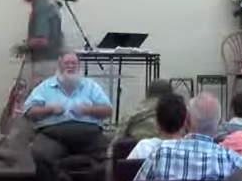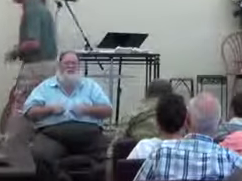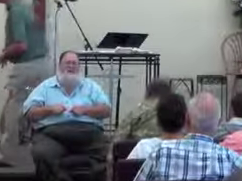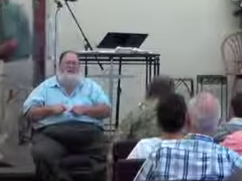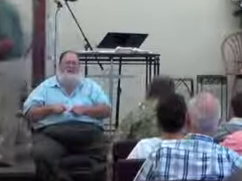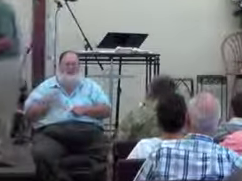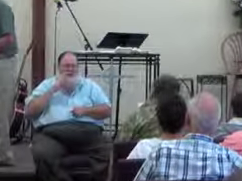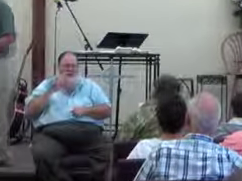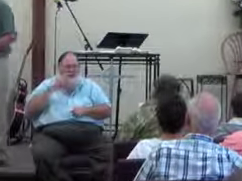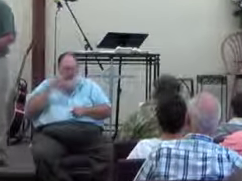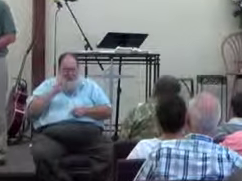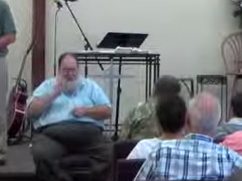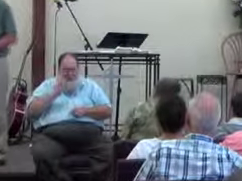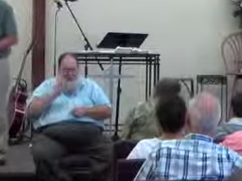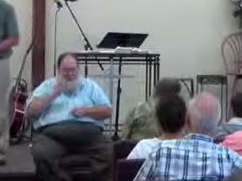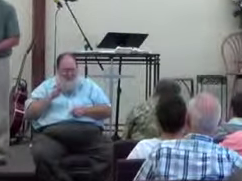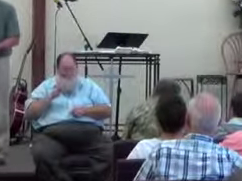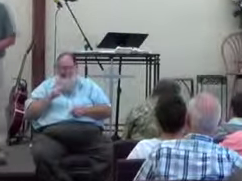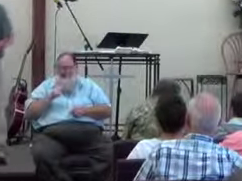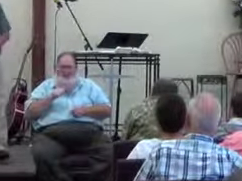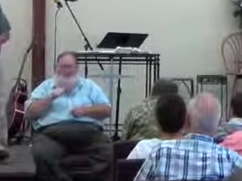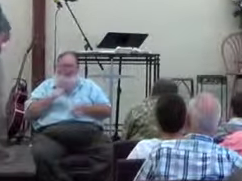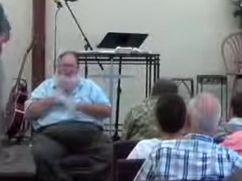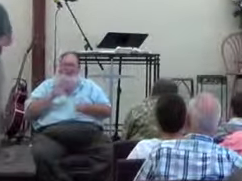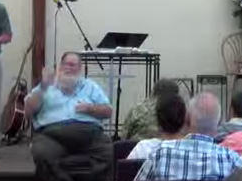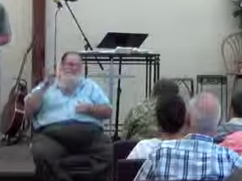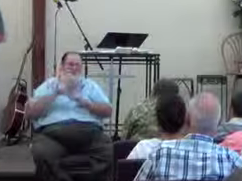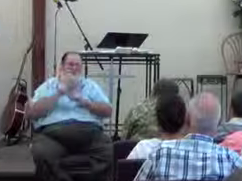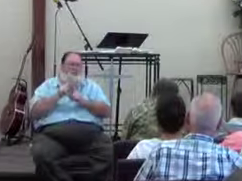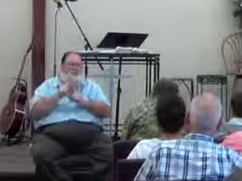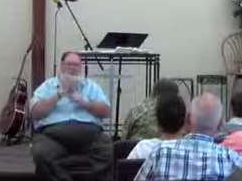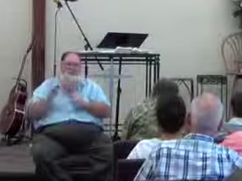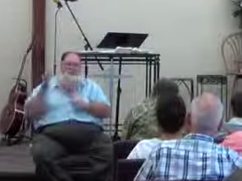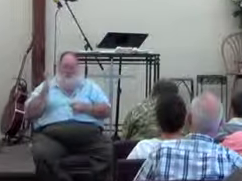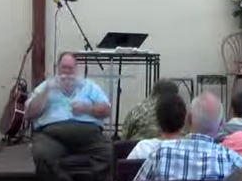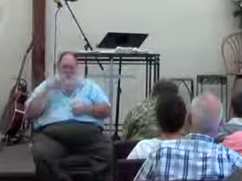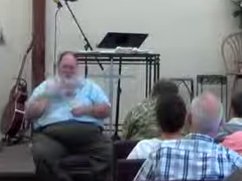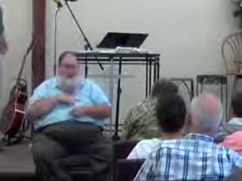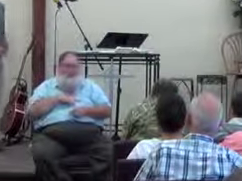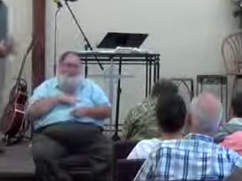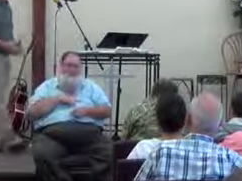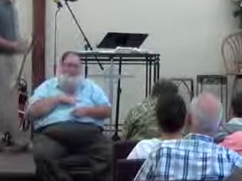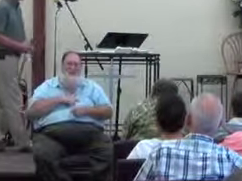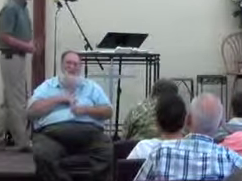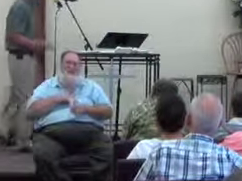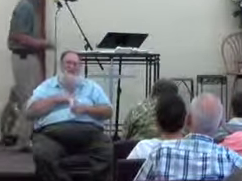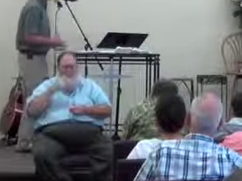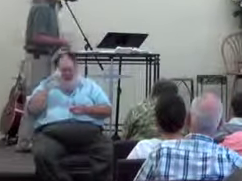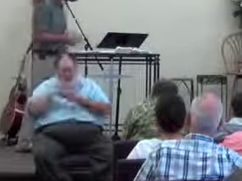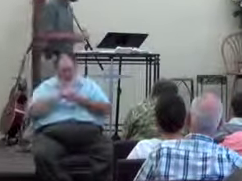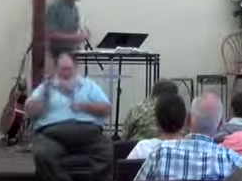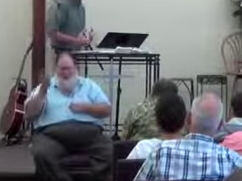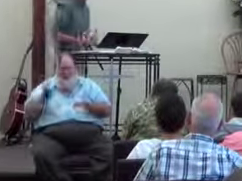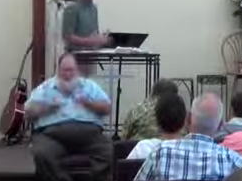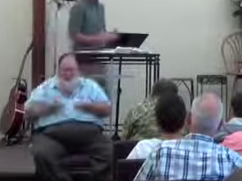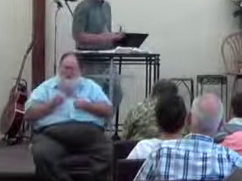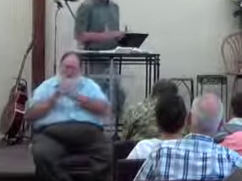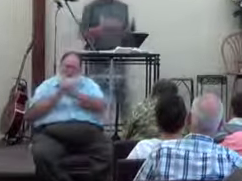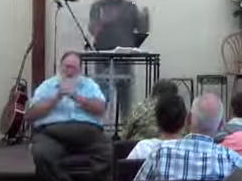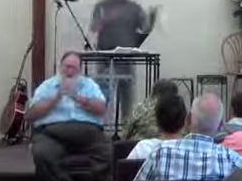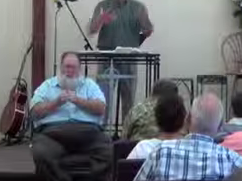he misses us. I truly believe that. I believe that he wants to fellowship with us. He wants to worship us, or worship with